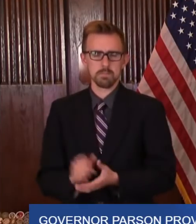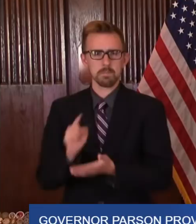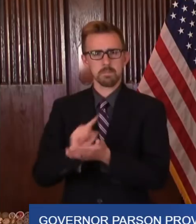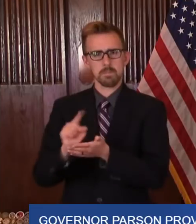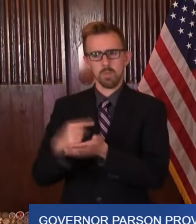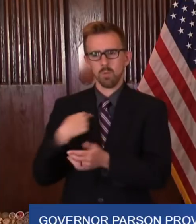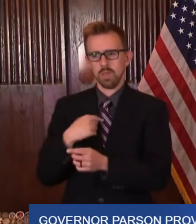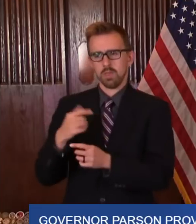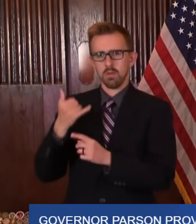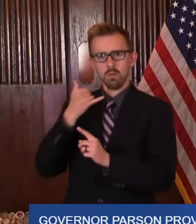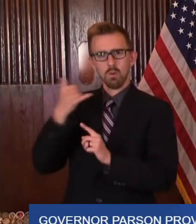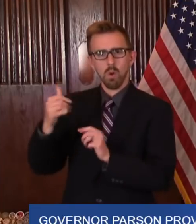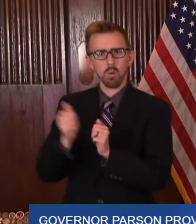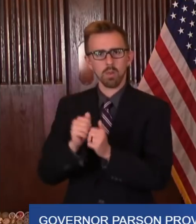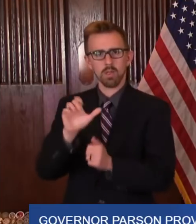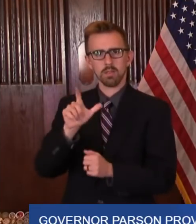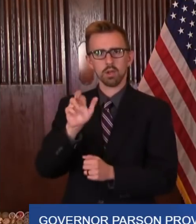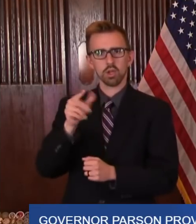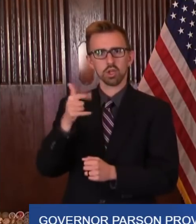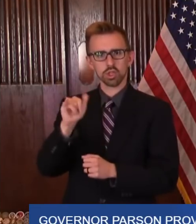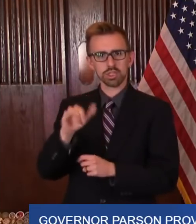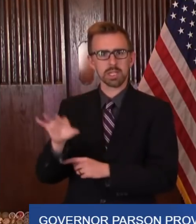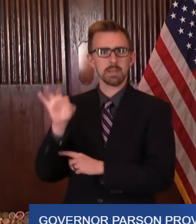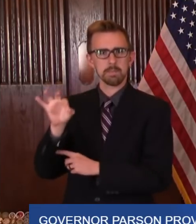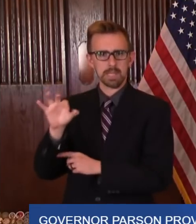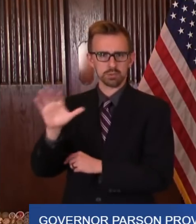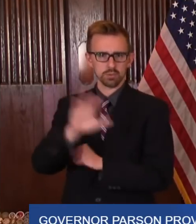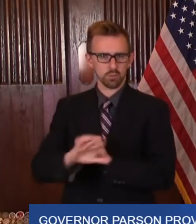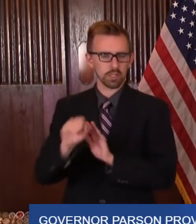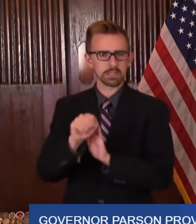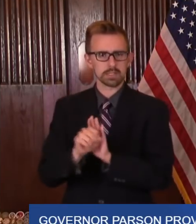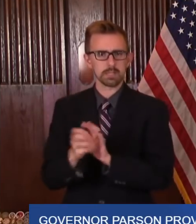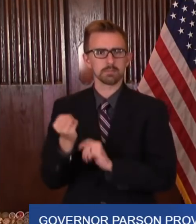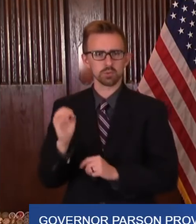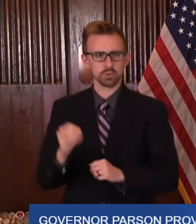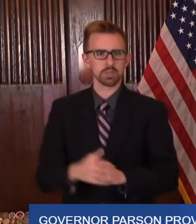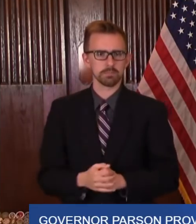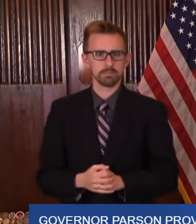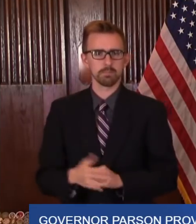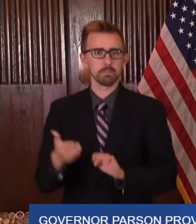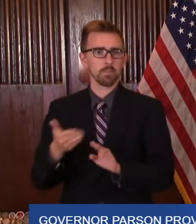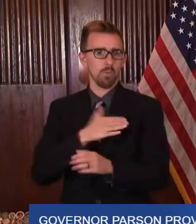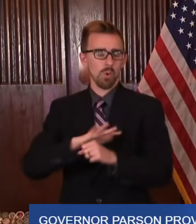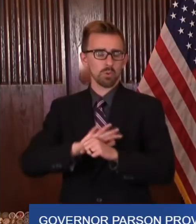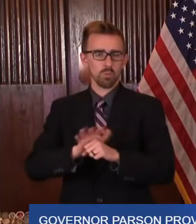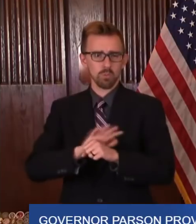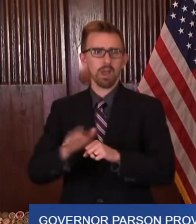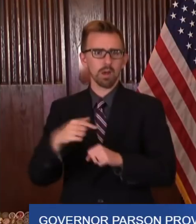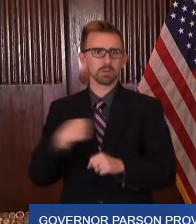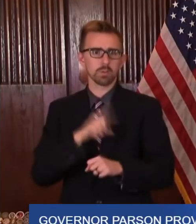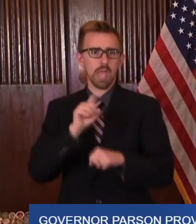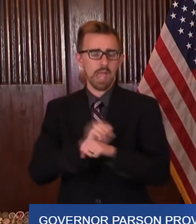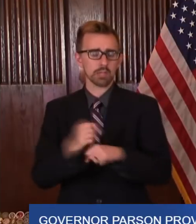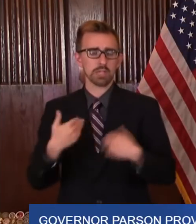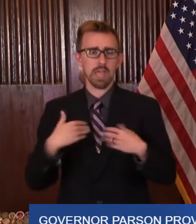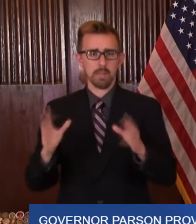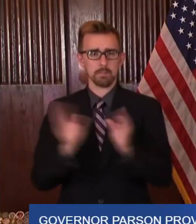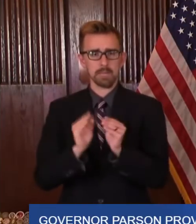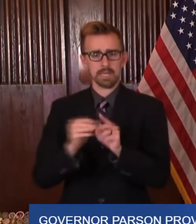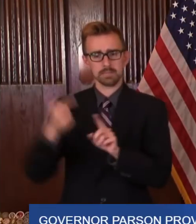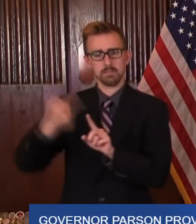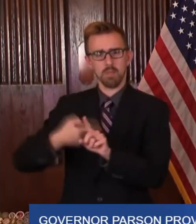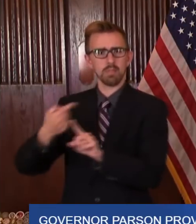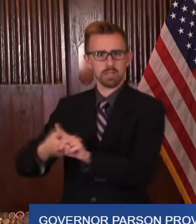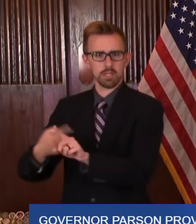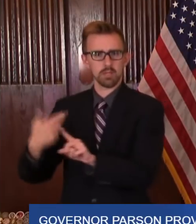conference call with the clergy and the pastors around the state of Missouri. Before the coronavirus, we actually had meetings monthly